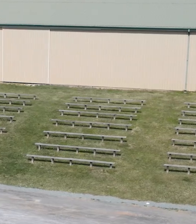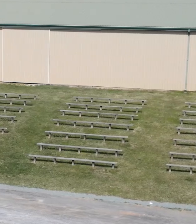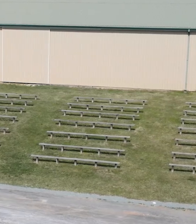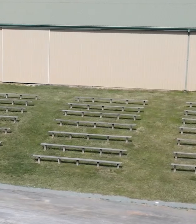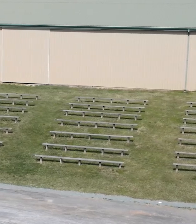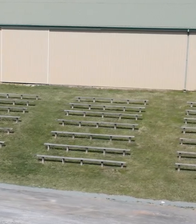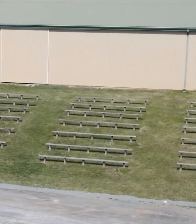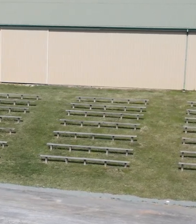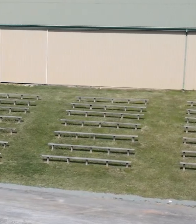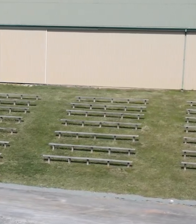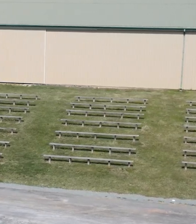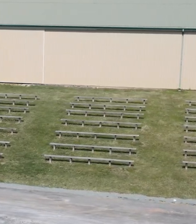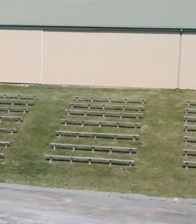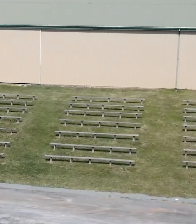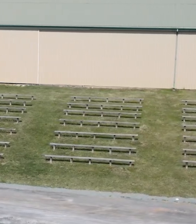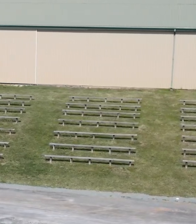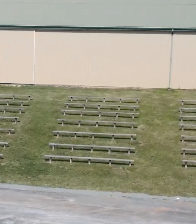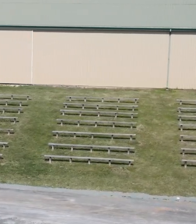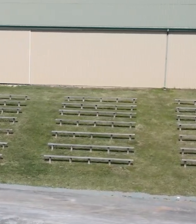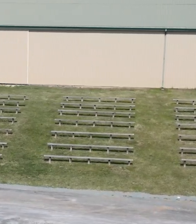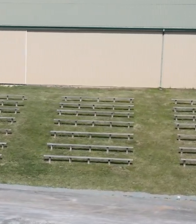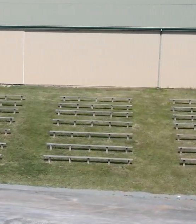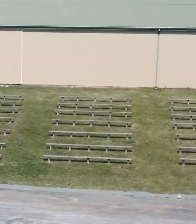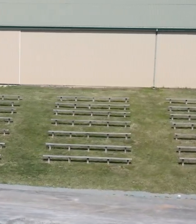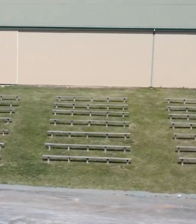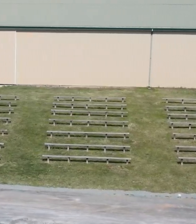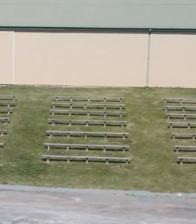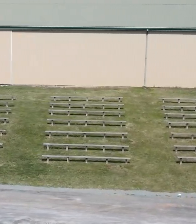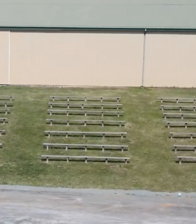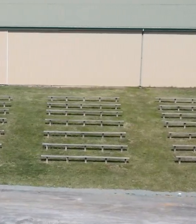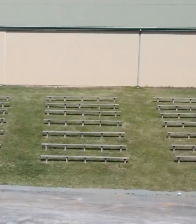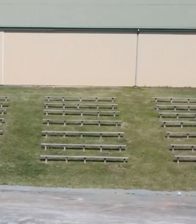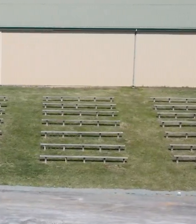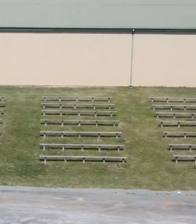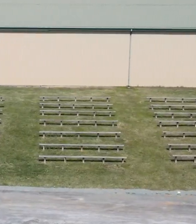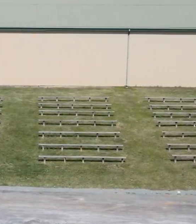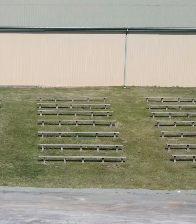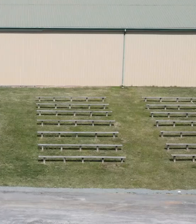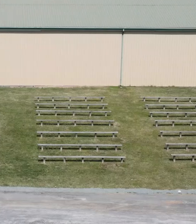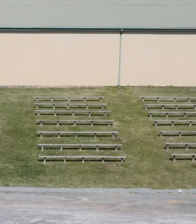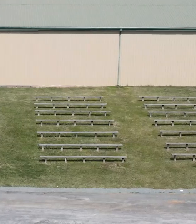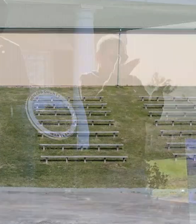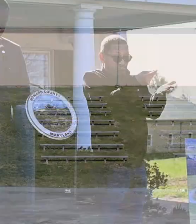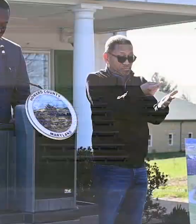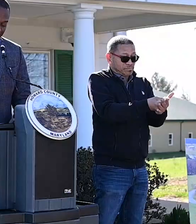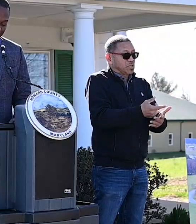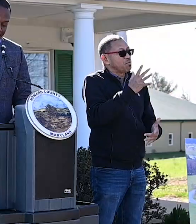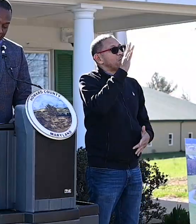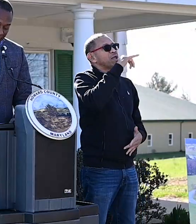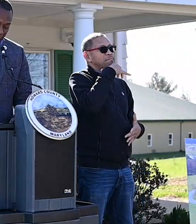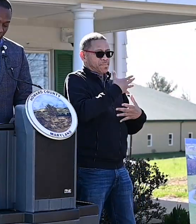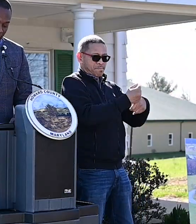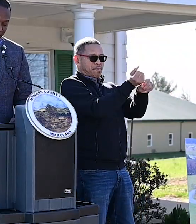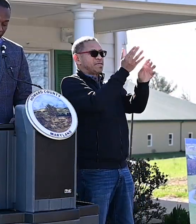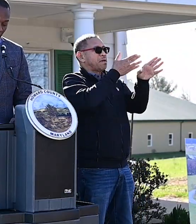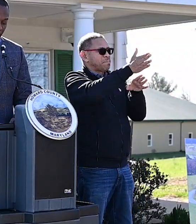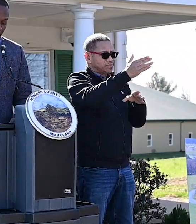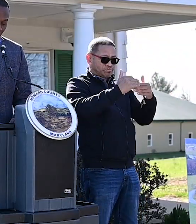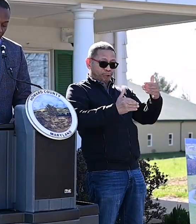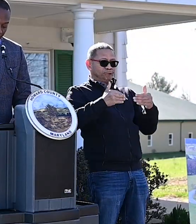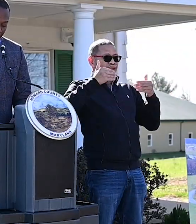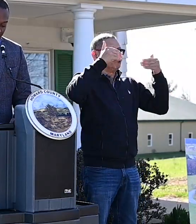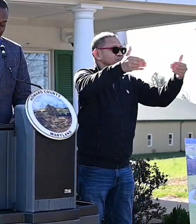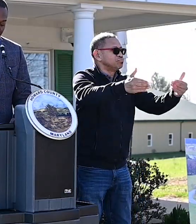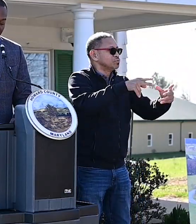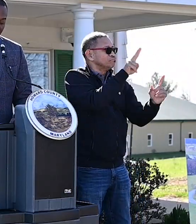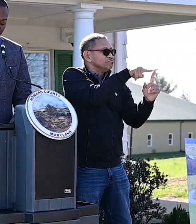history. And my FY 2026 capital budget will make a major step forward